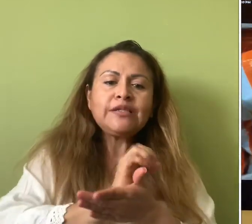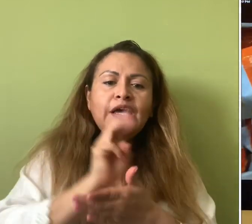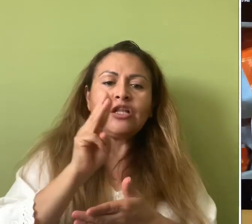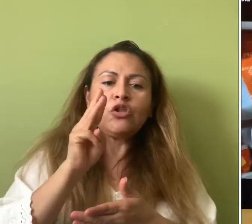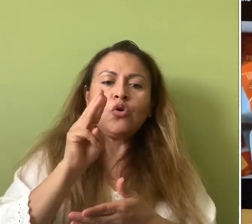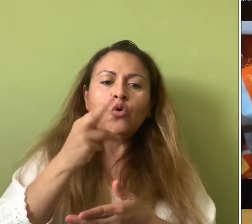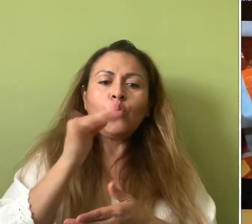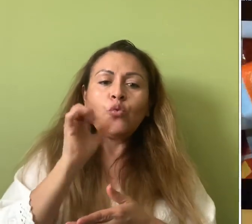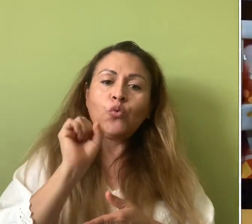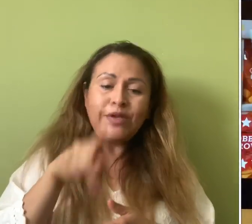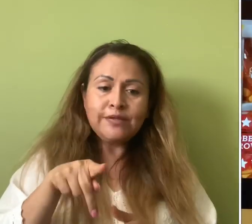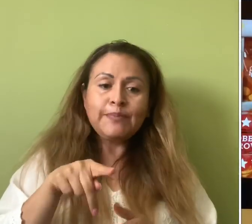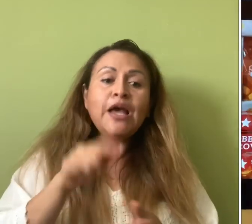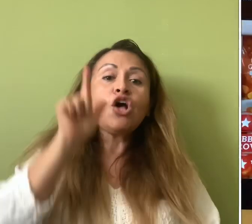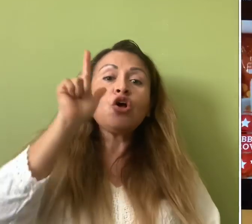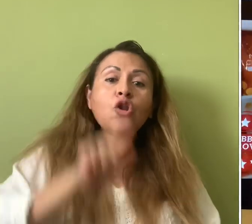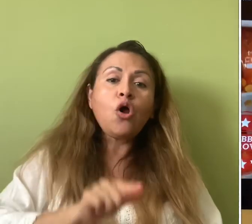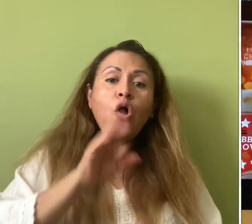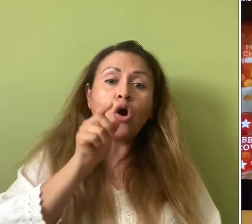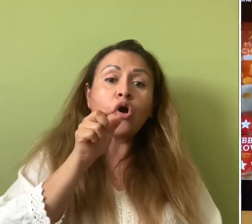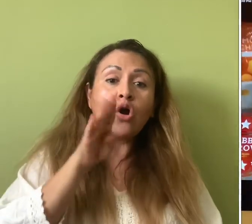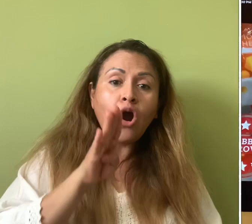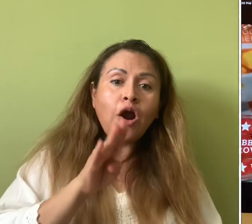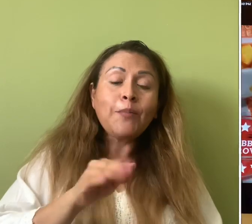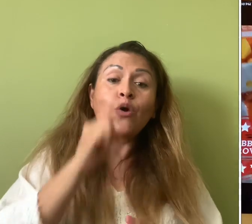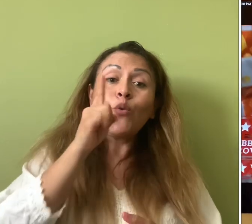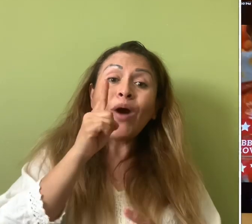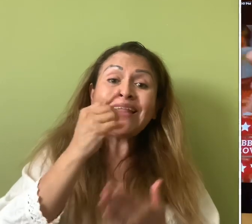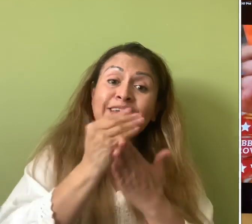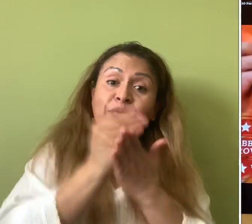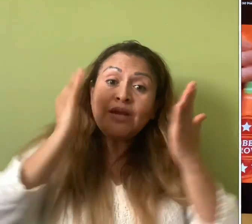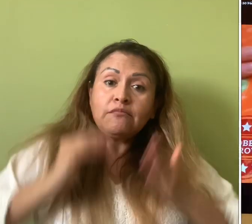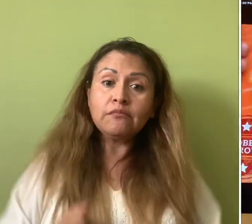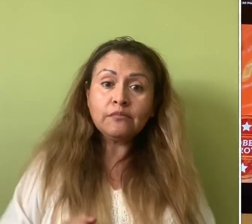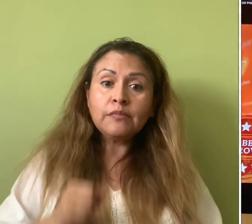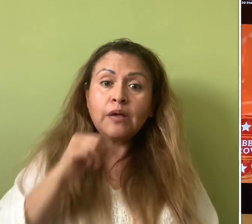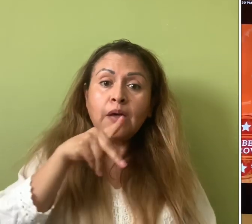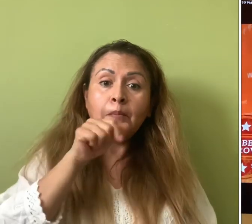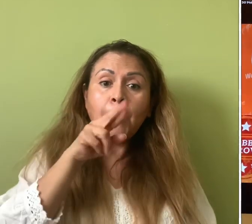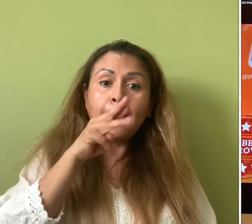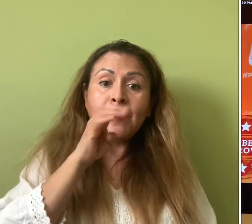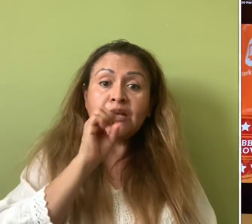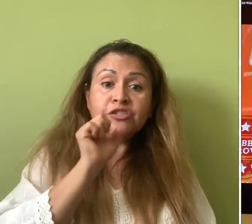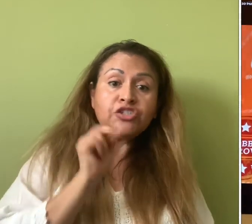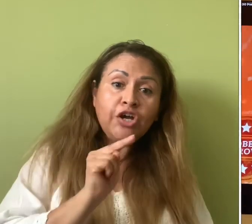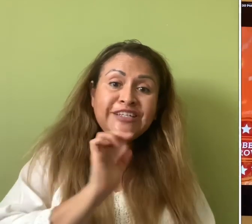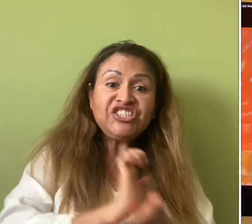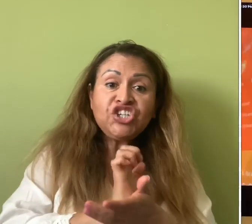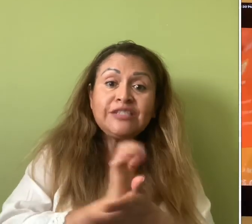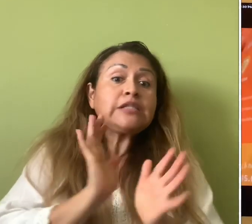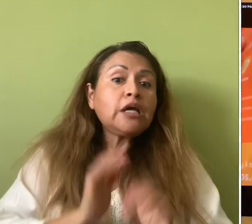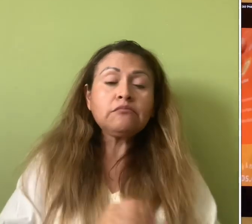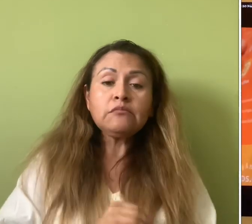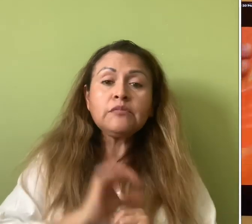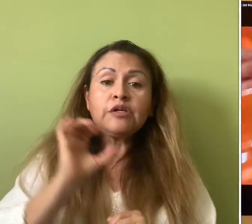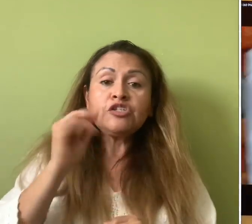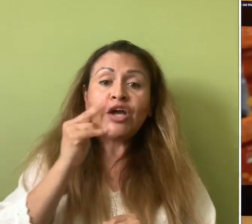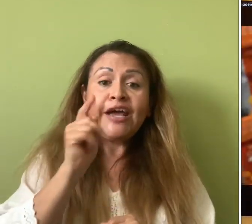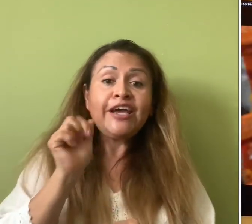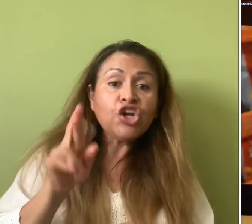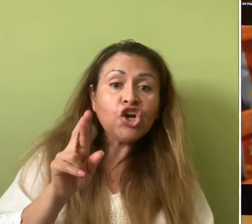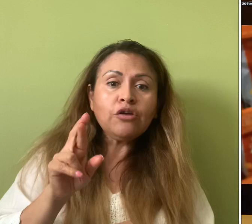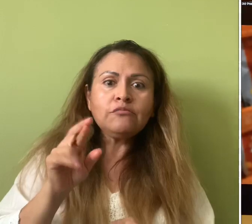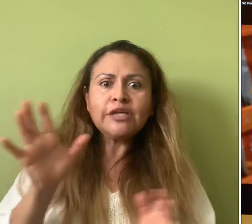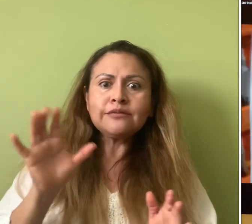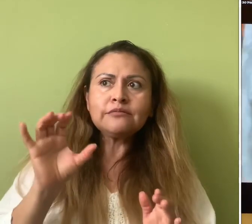only keto and low carb, they're literally one ingredient. So look at this. The Parmesan is just Parmesan cheese. The cheddar cheese is